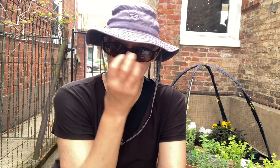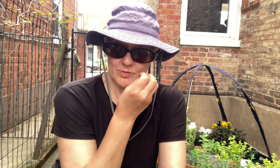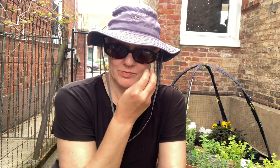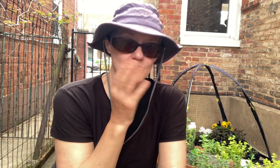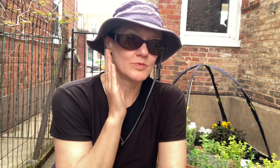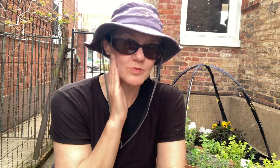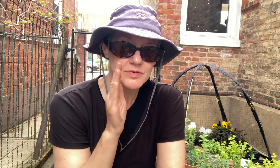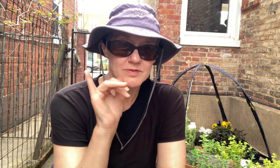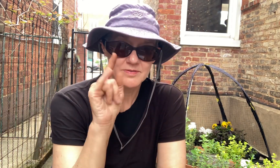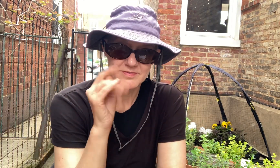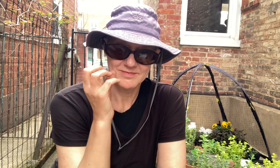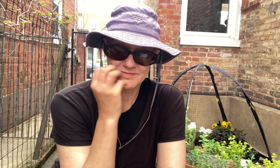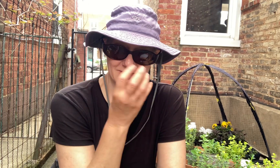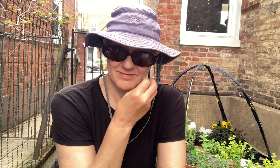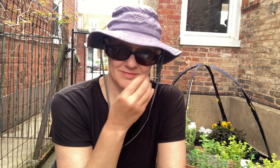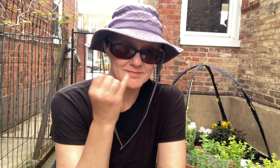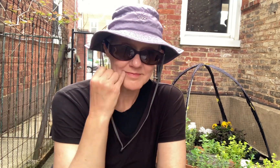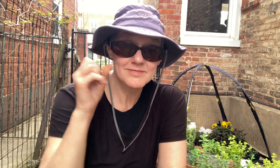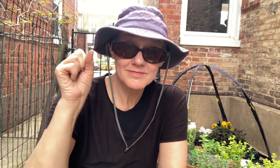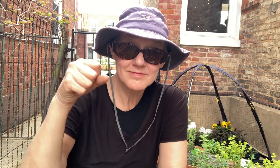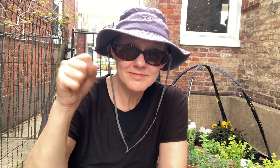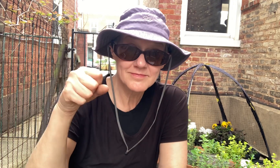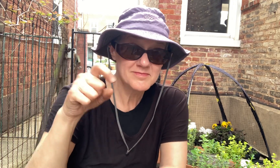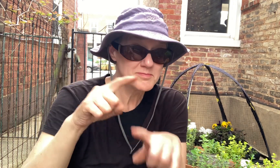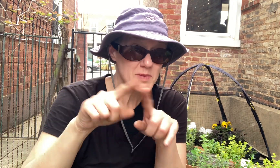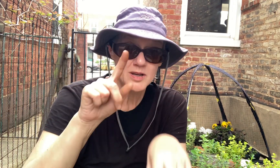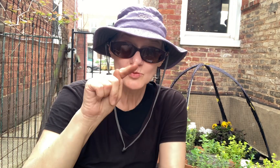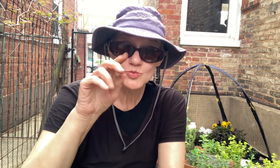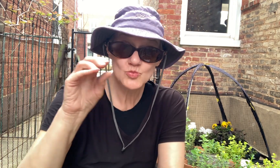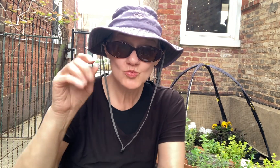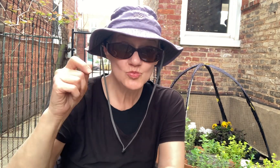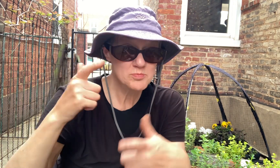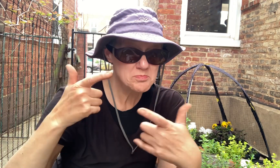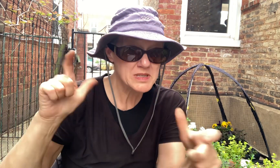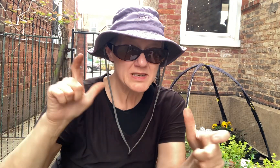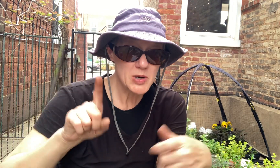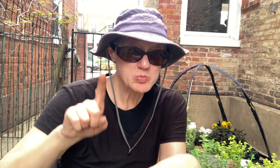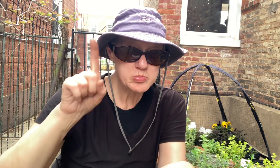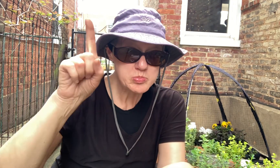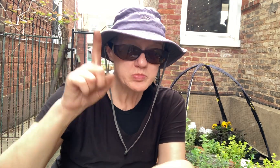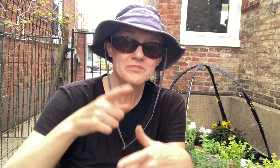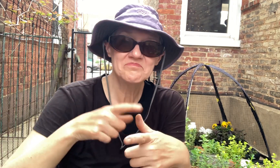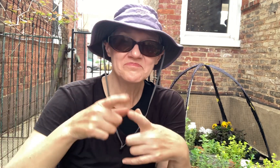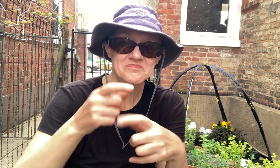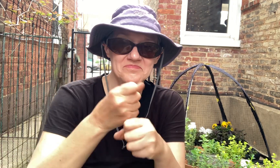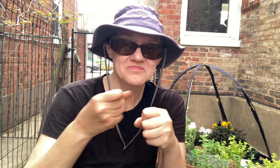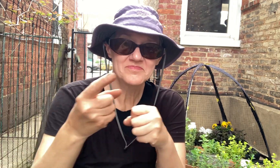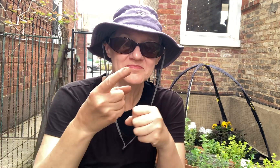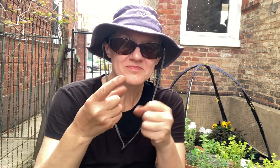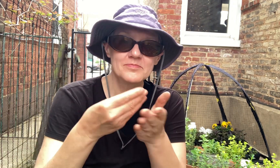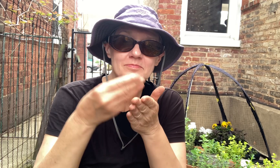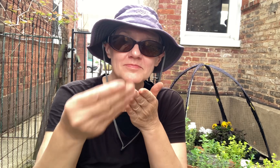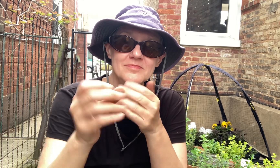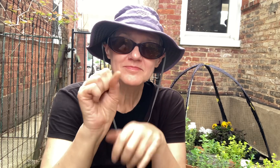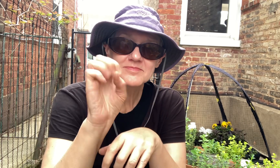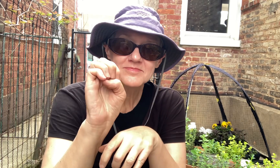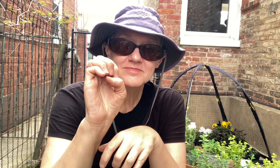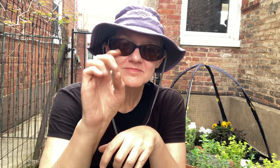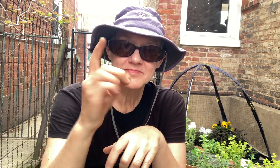does it produce flower heads? And if it does, but it's too big, then next year I'll buy